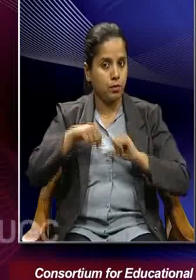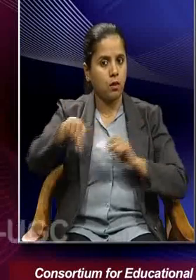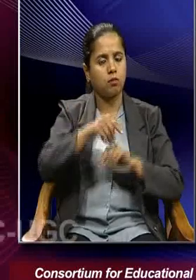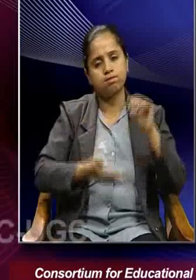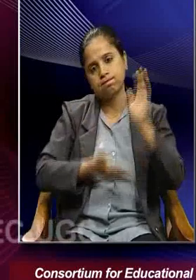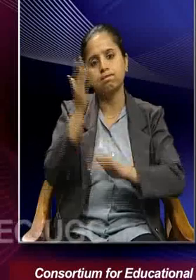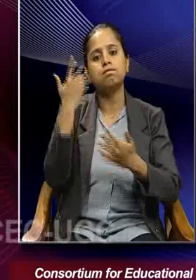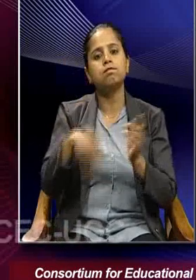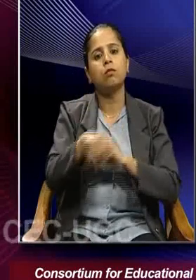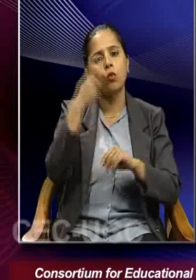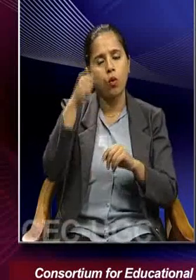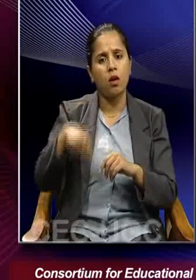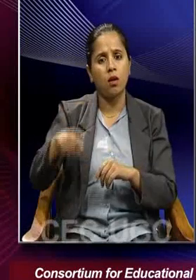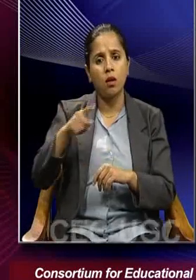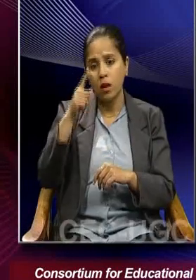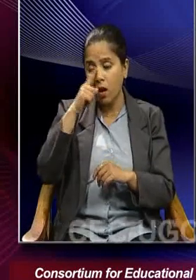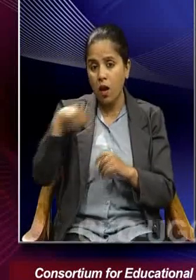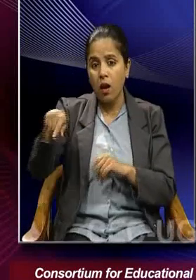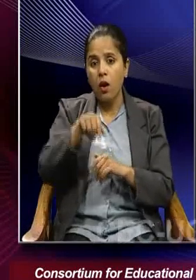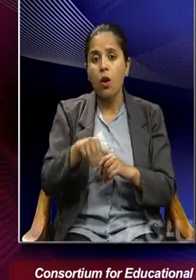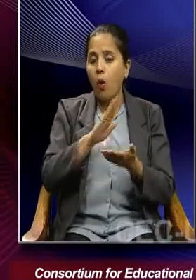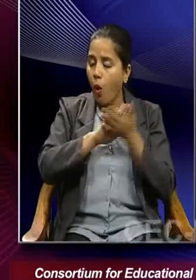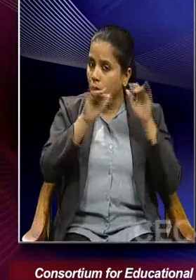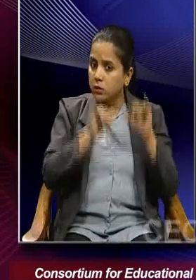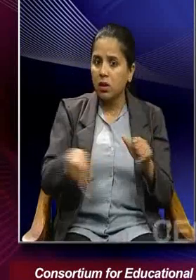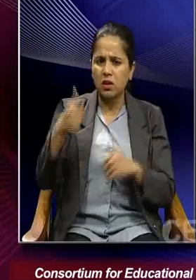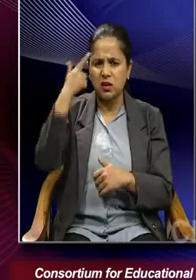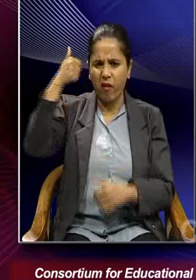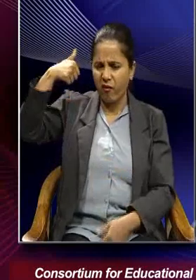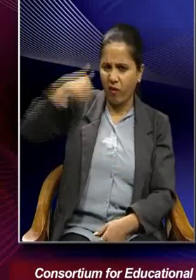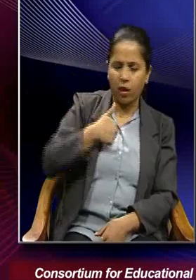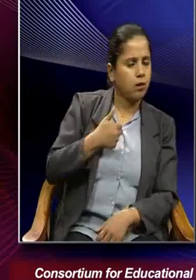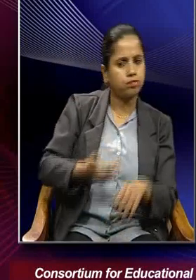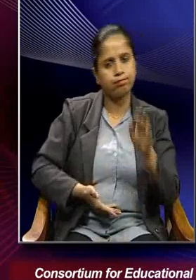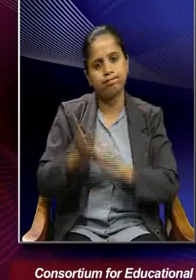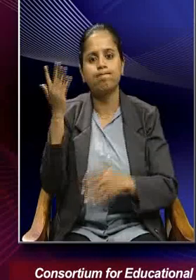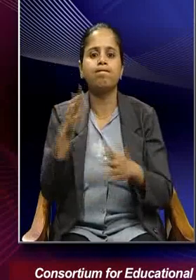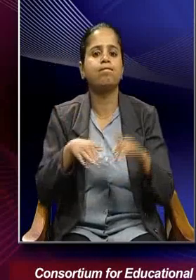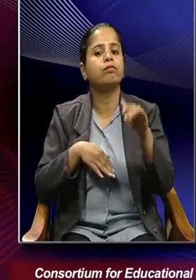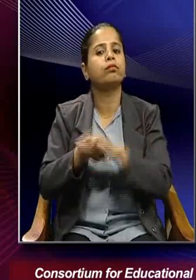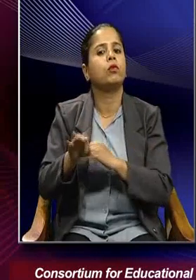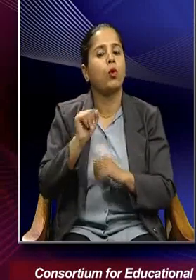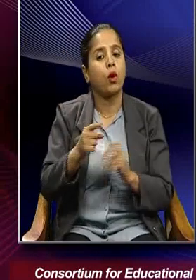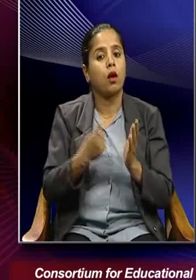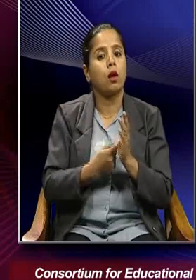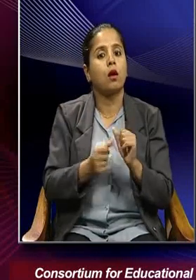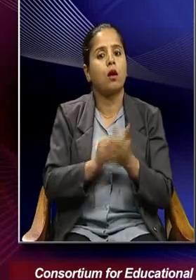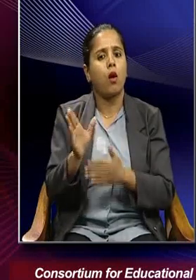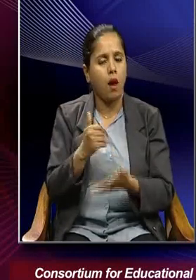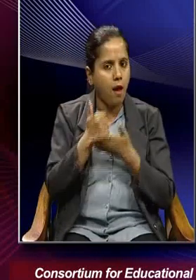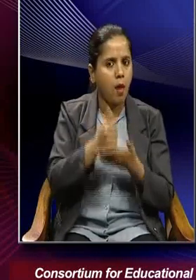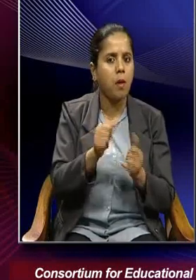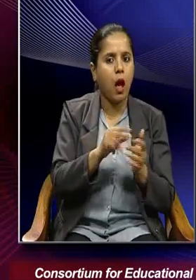away from an oppressive girls' hostel, and we find that Rahul in a way helps Anu in